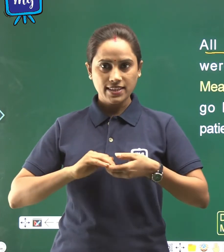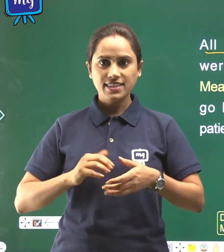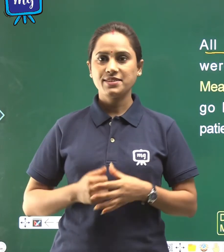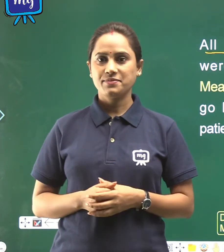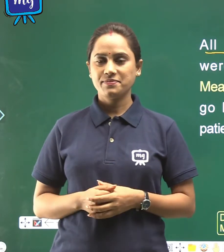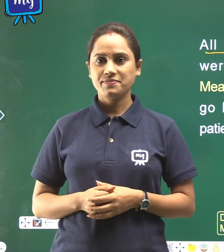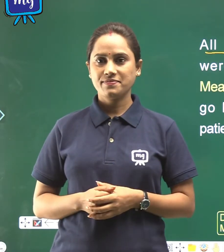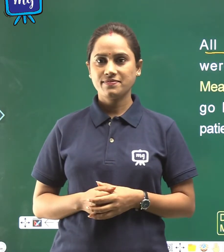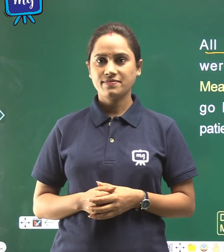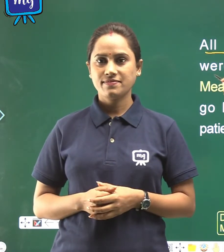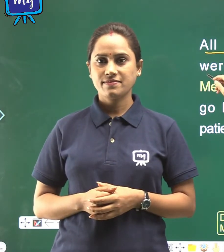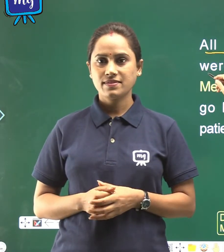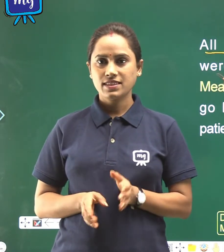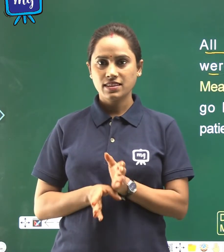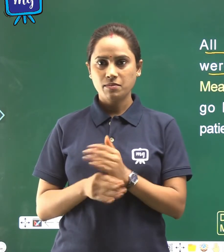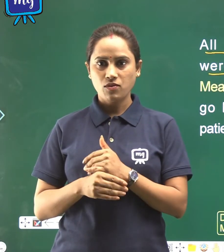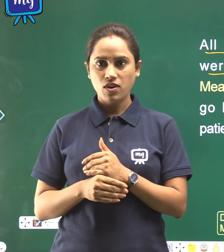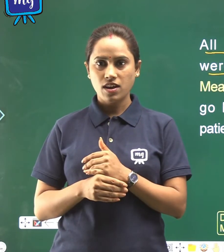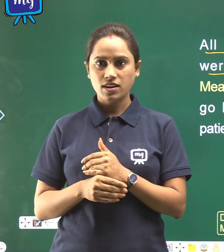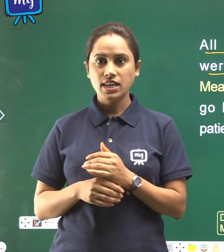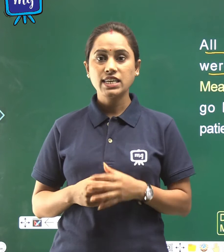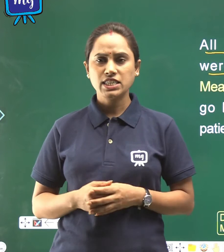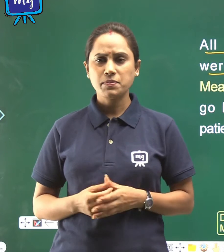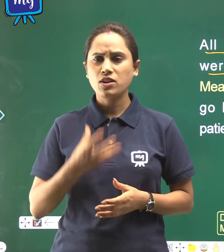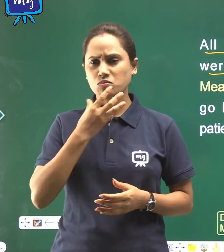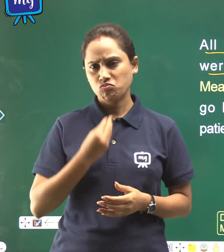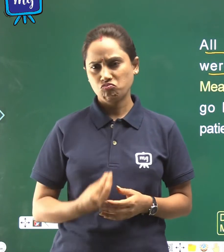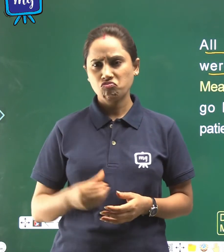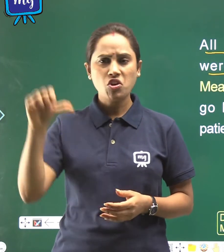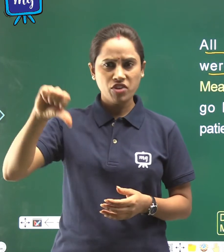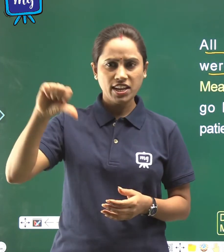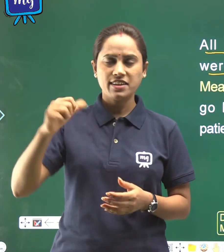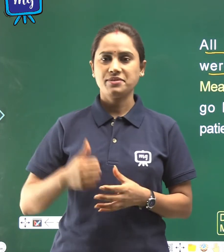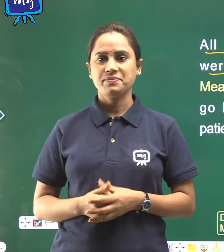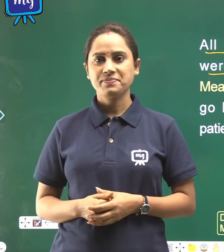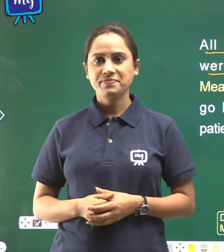marriages were dismal failures.